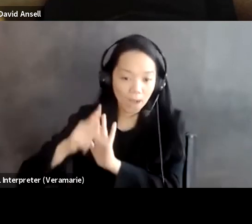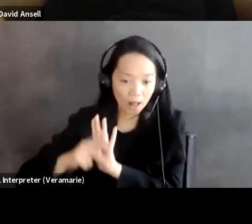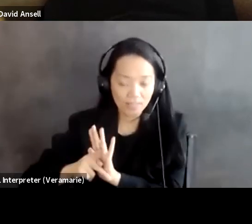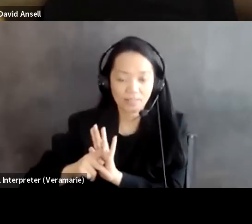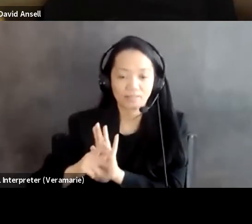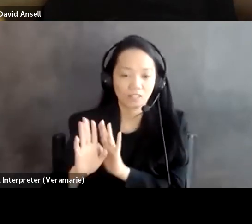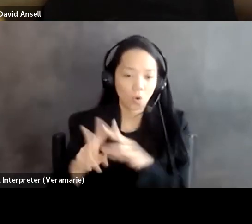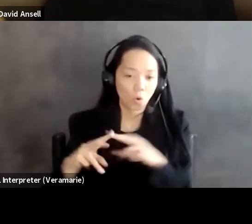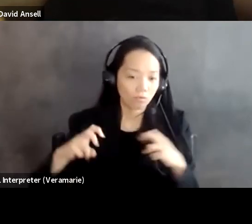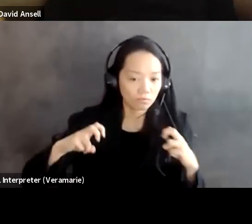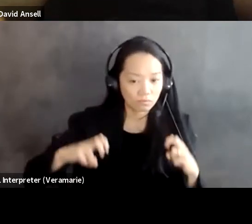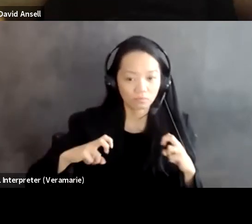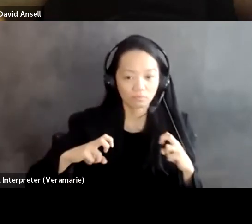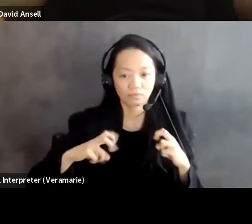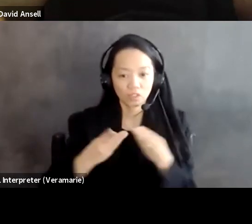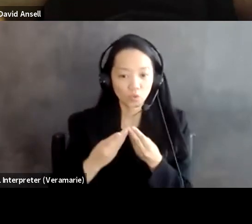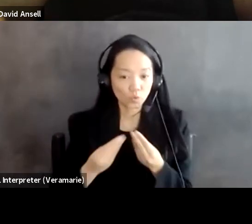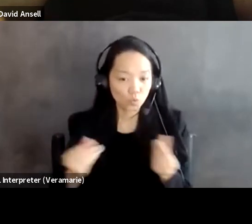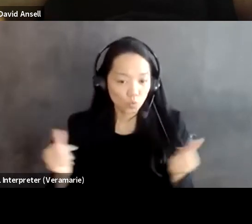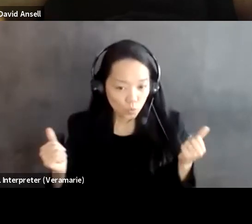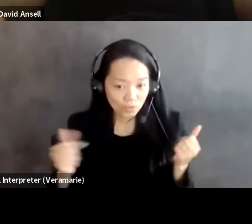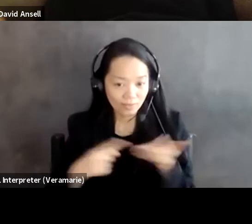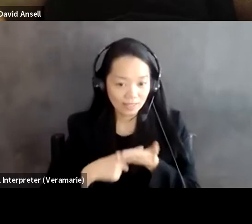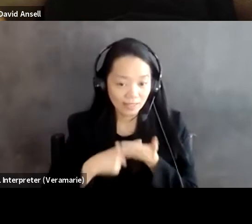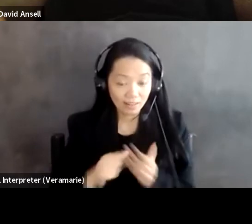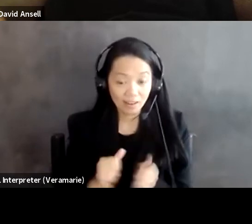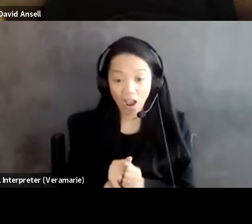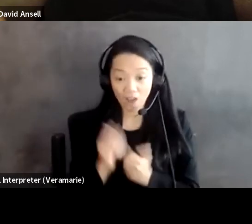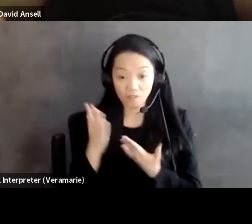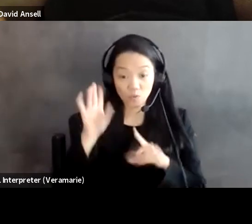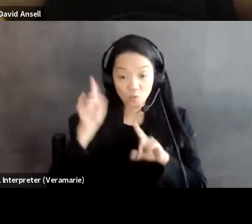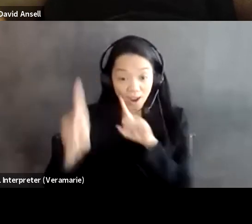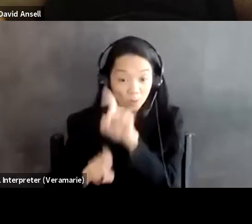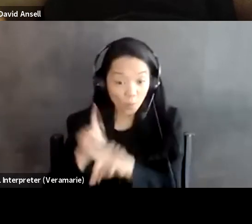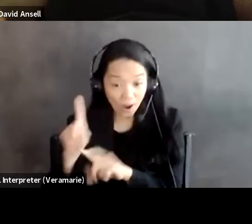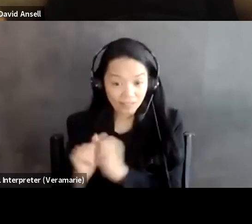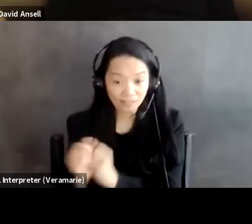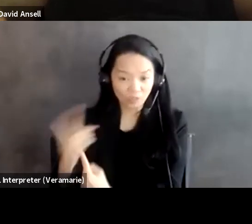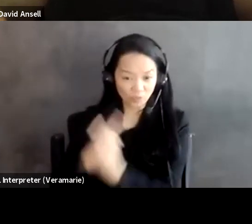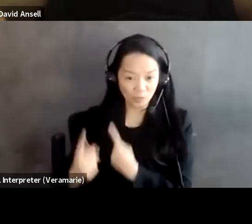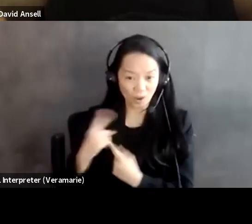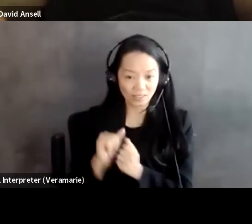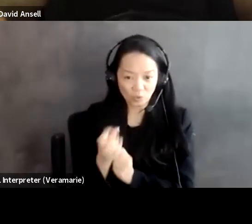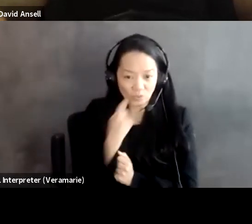to sit down and discuss solutions. I got some great questions over the chat. And those are the